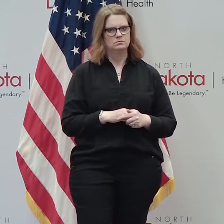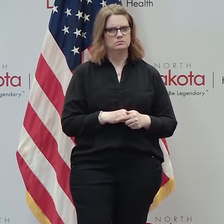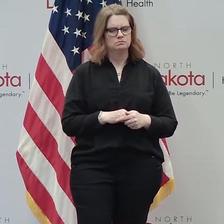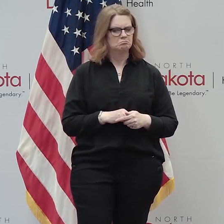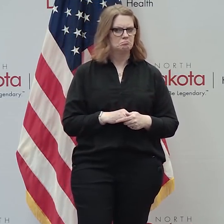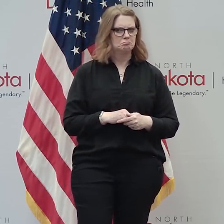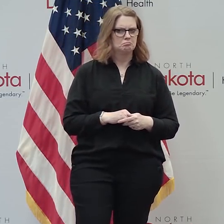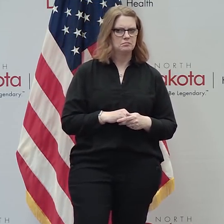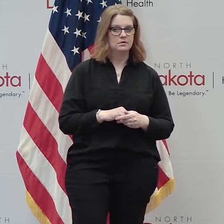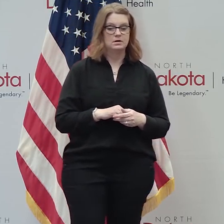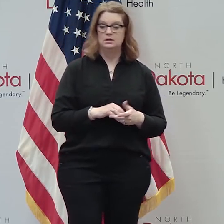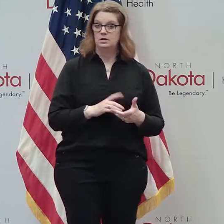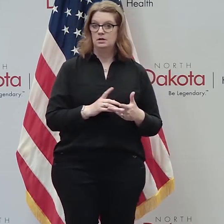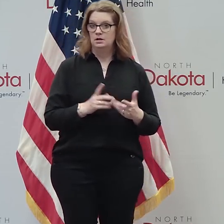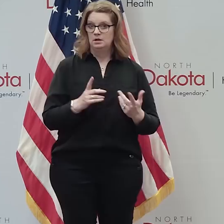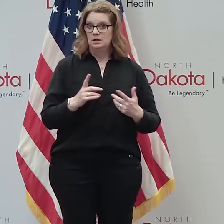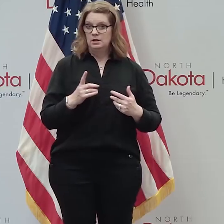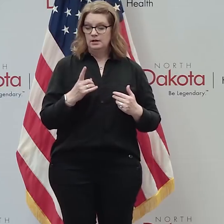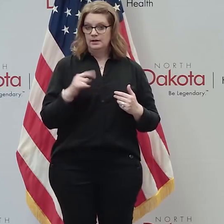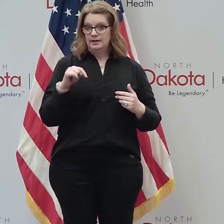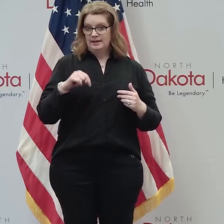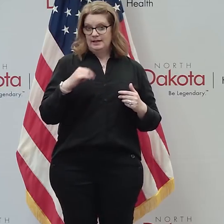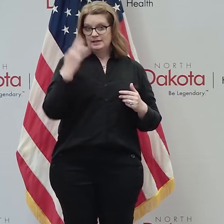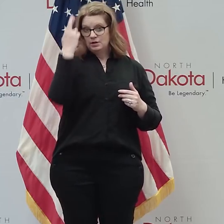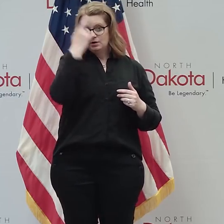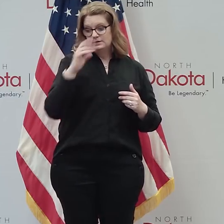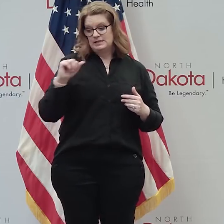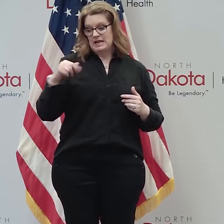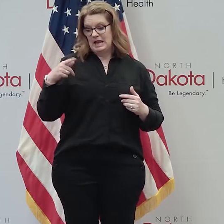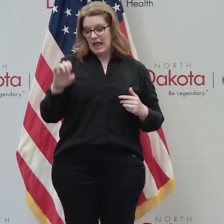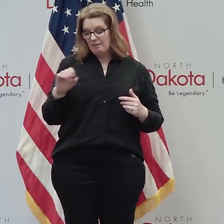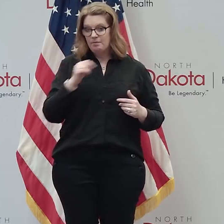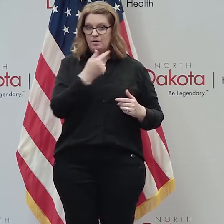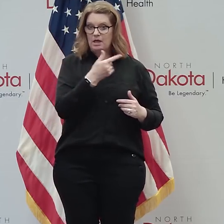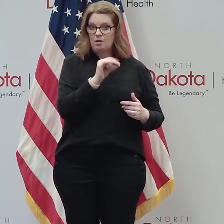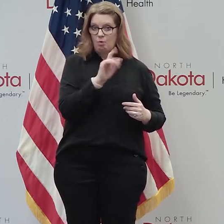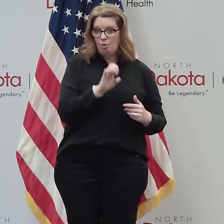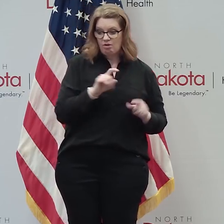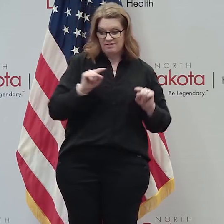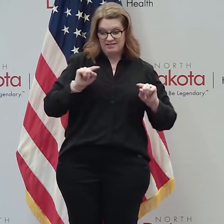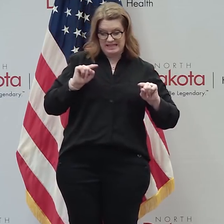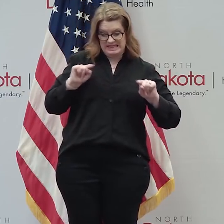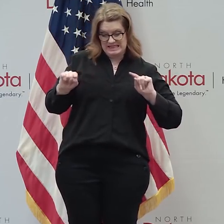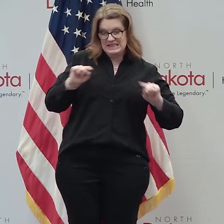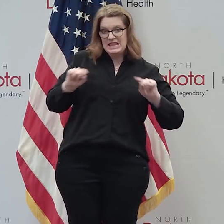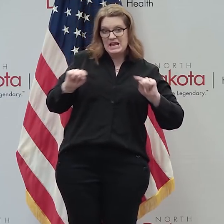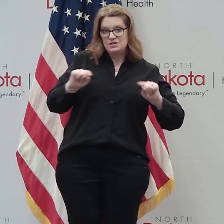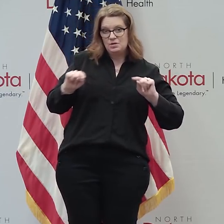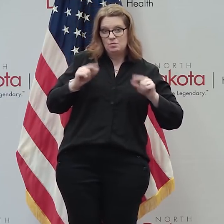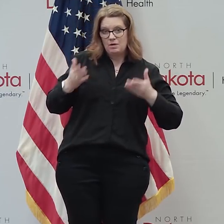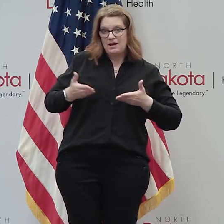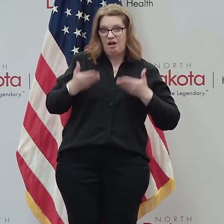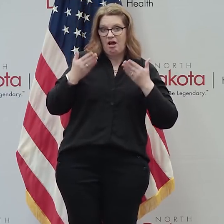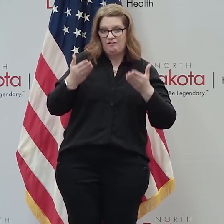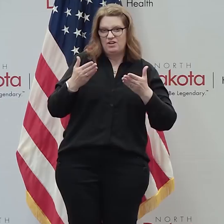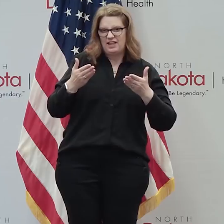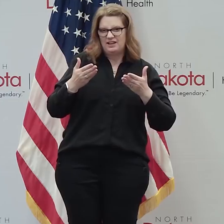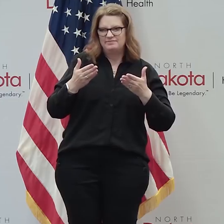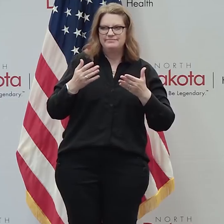I think this is one of the reasons why Apple and Google want to only offer what they're calling the golden